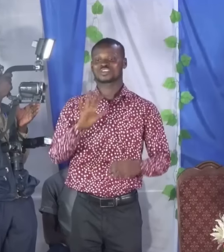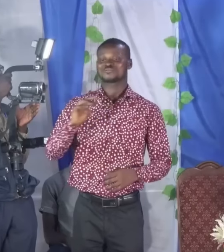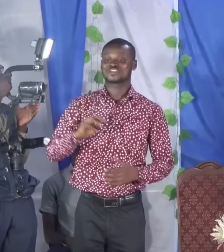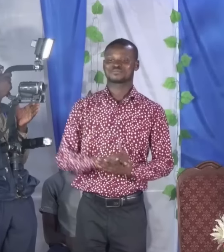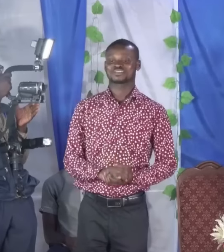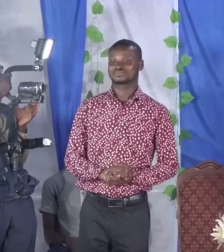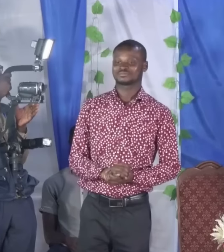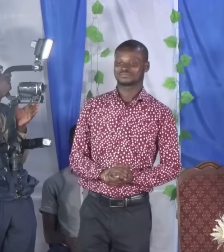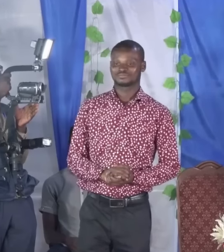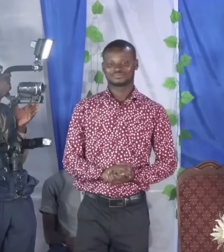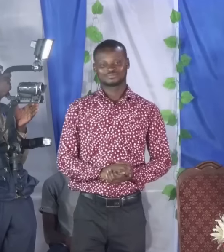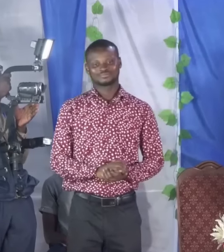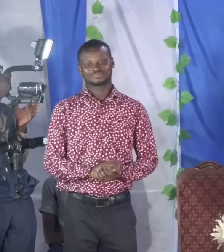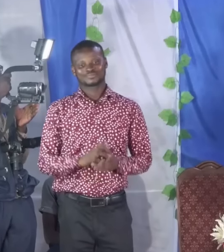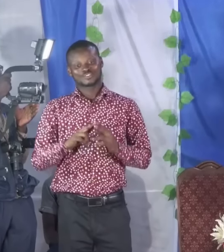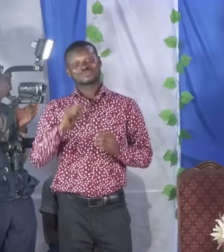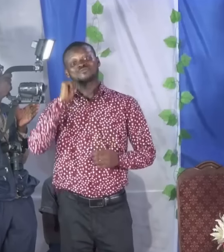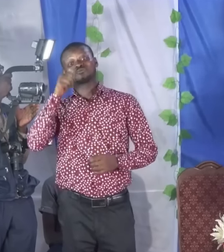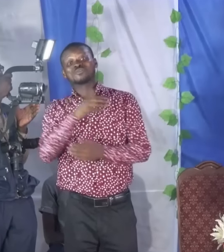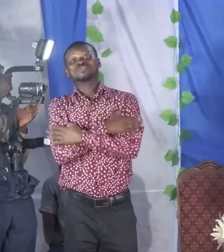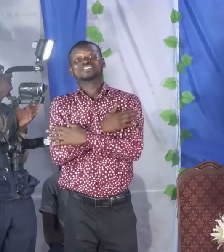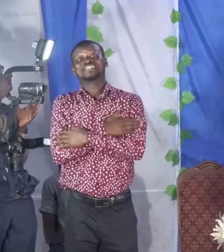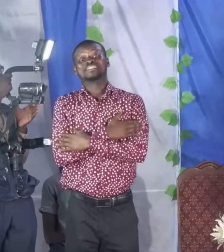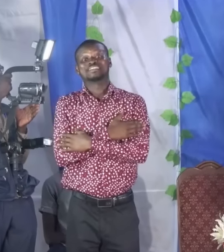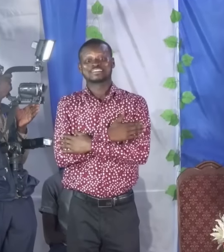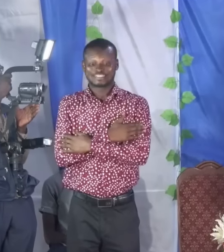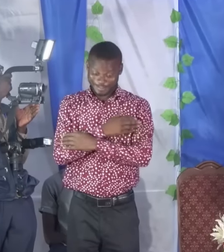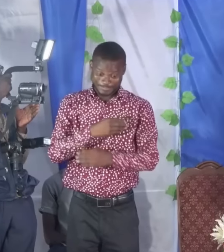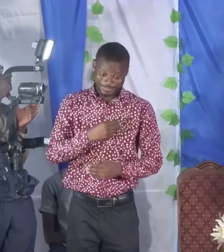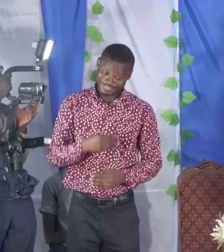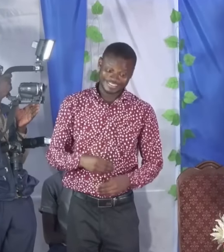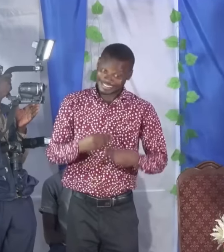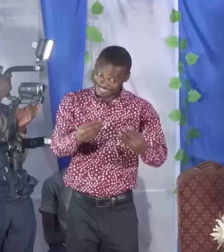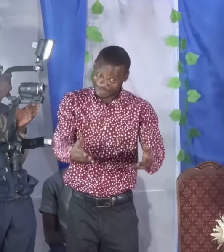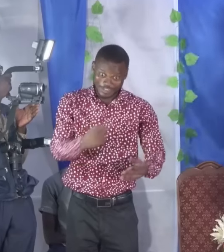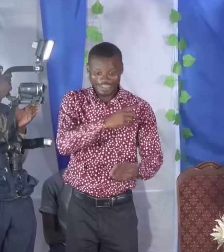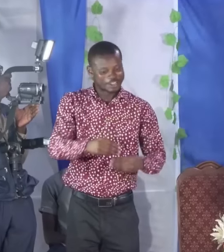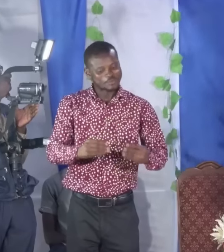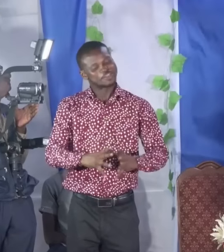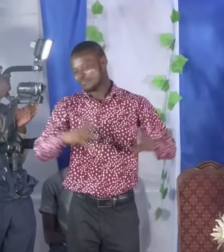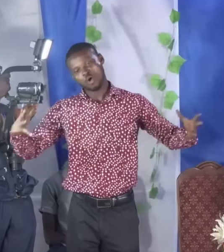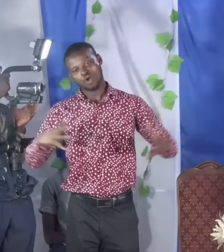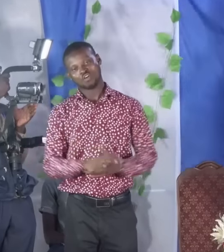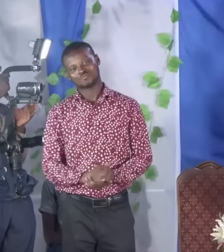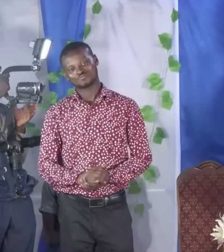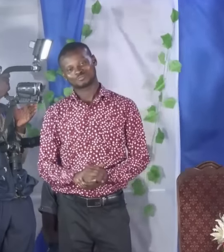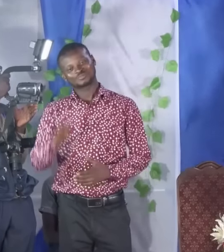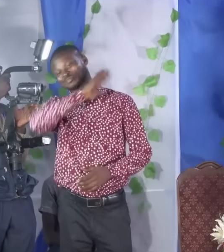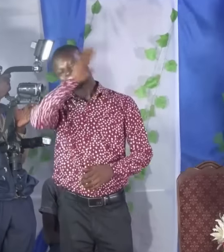Meto collection. Meto yes me faro. Me faro meto collection. Oda tiro na man sa so bisa